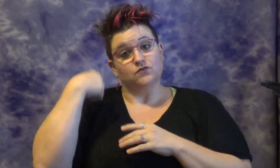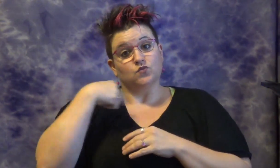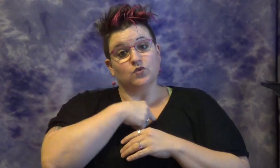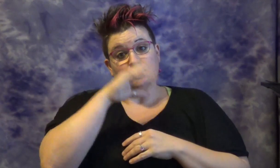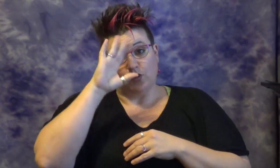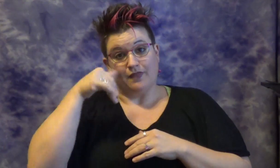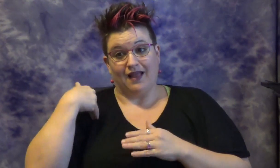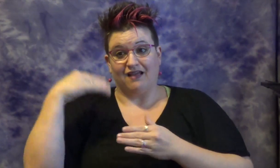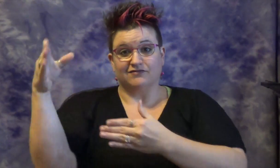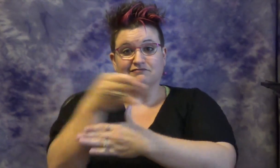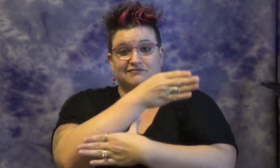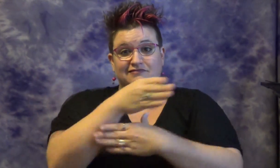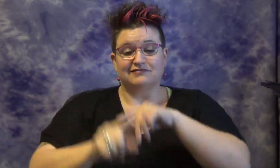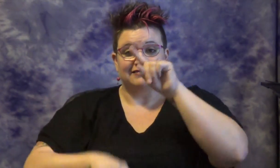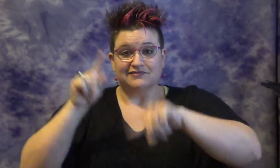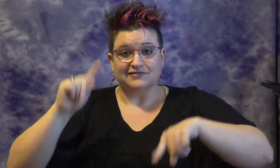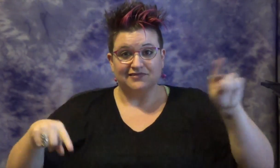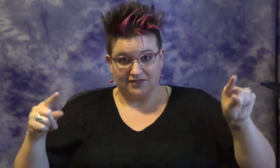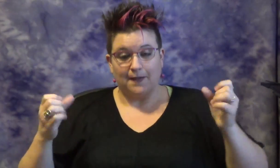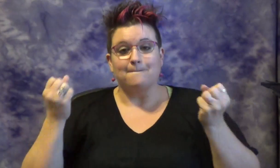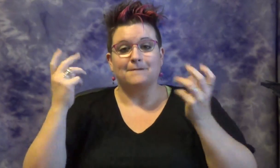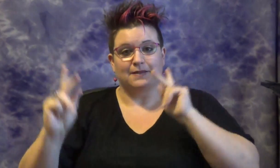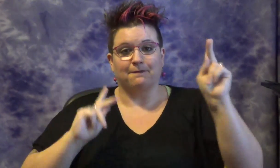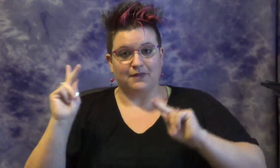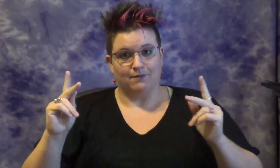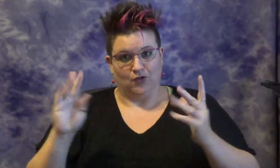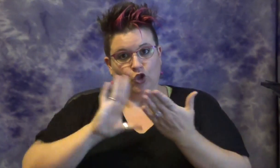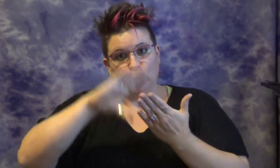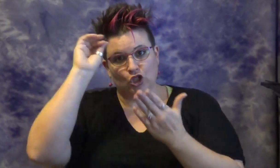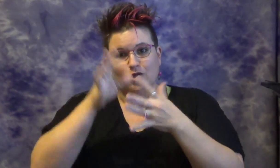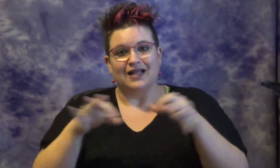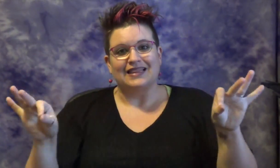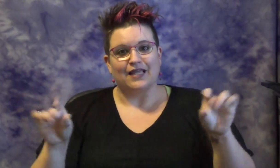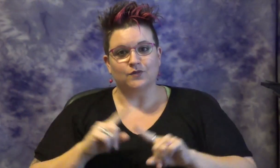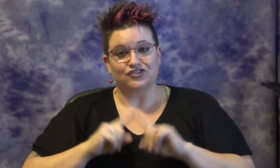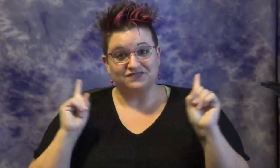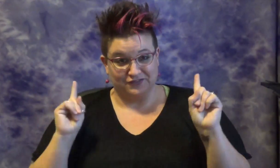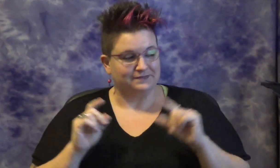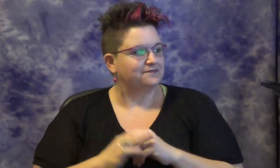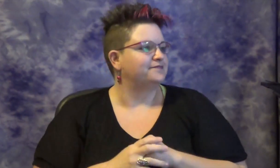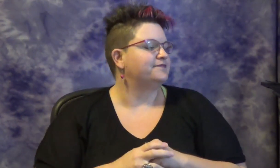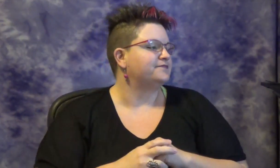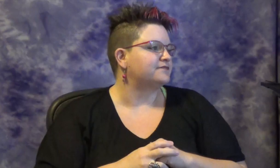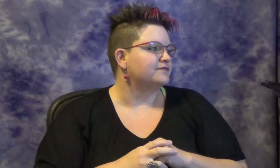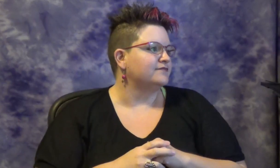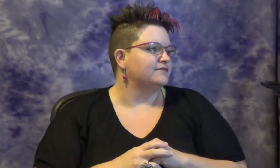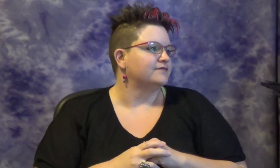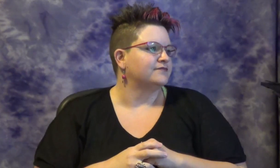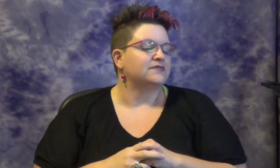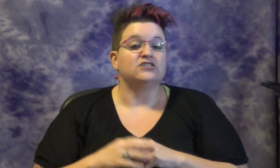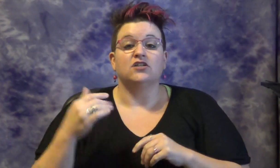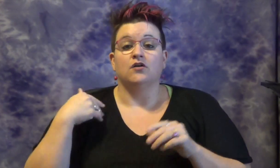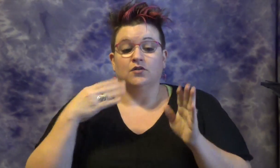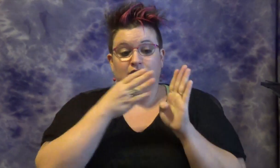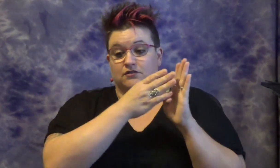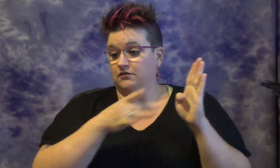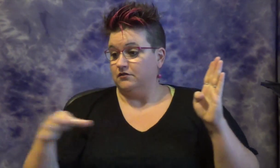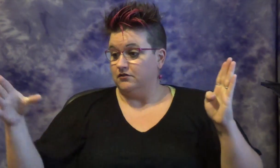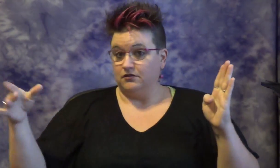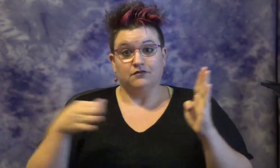profound. And because we have so many diverse people out there, each person's language is